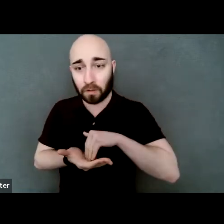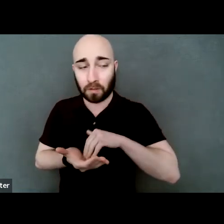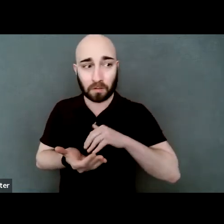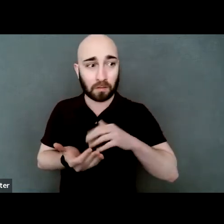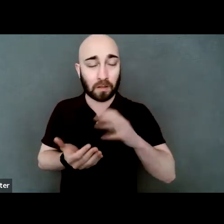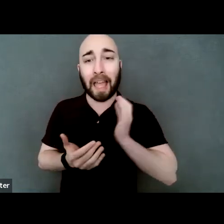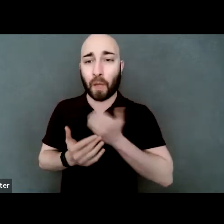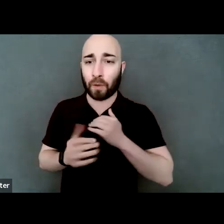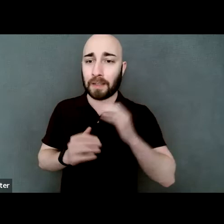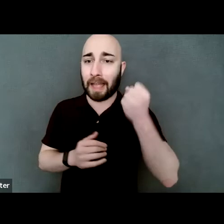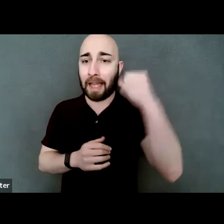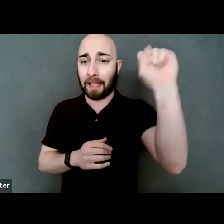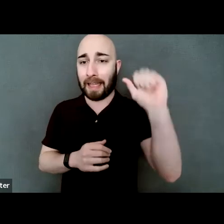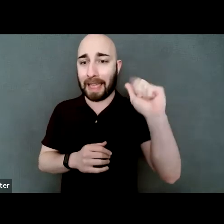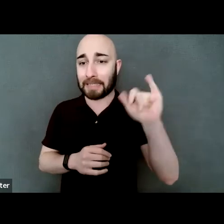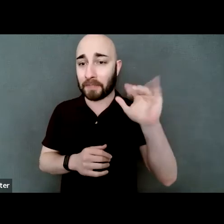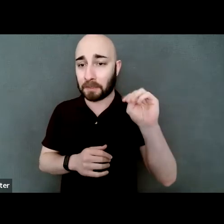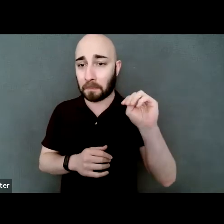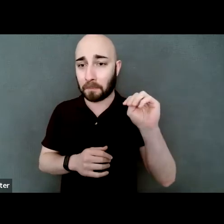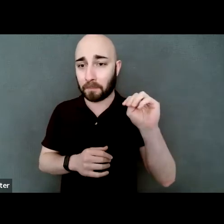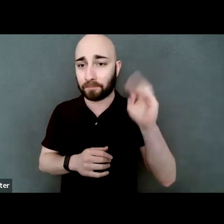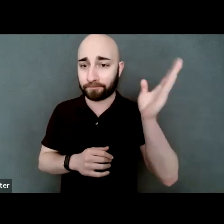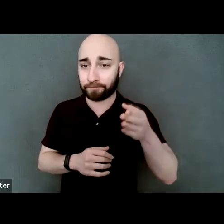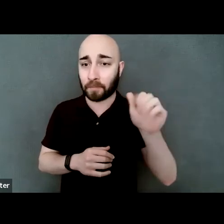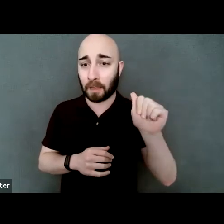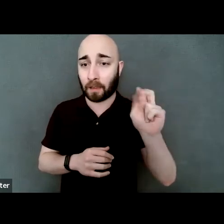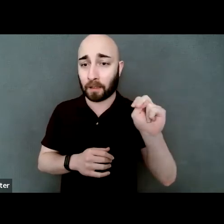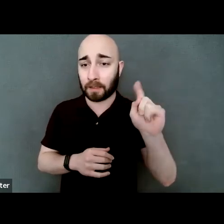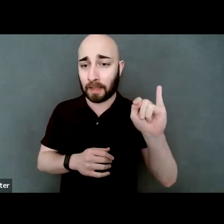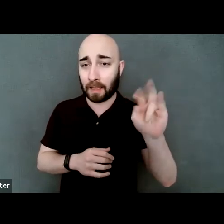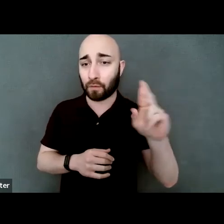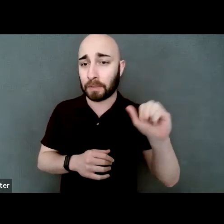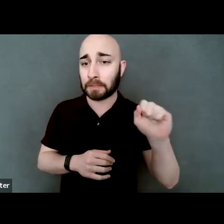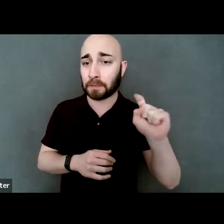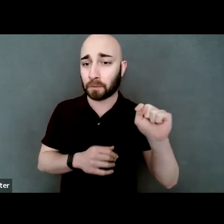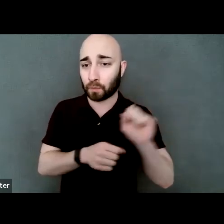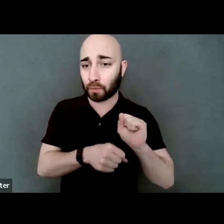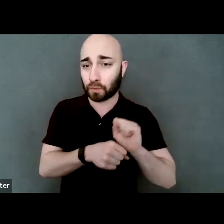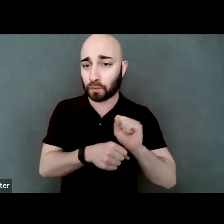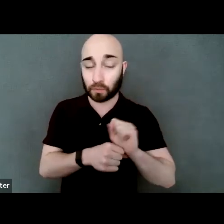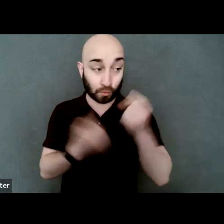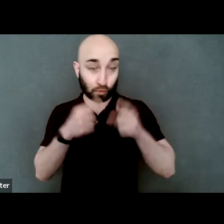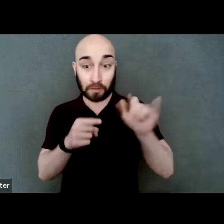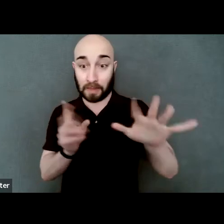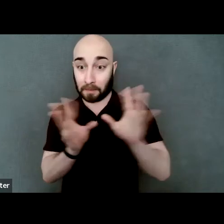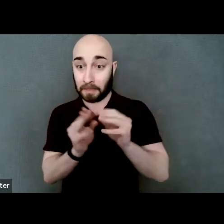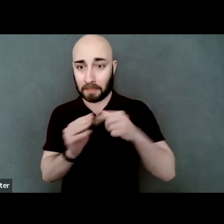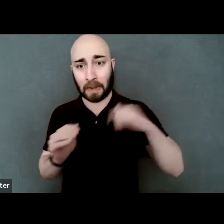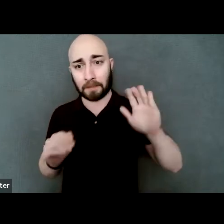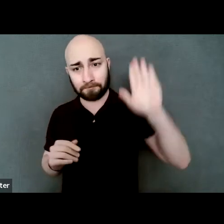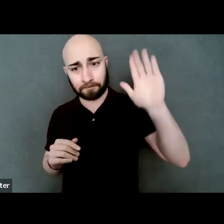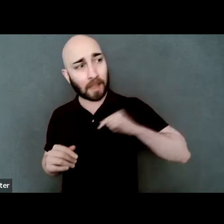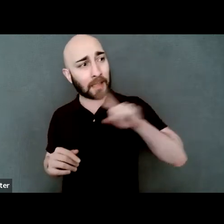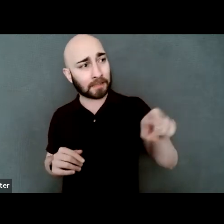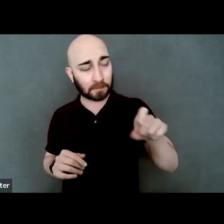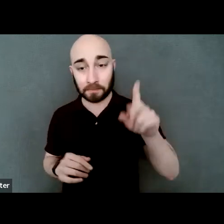activism, anti-racism work. And in that meeting, I asked, and Kate reminded me